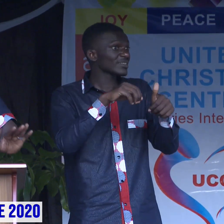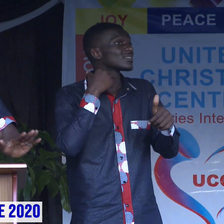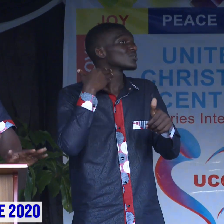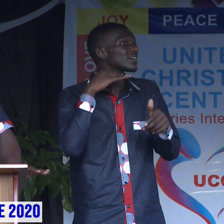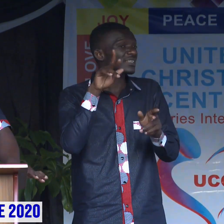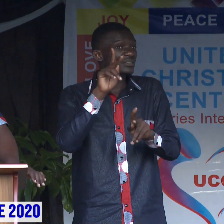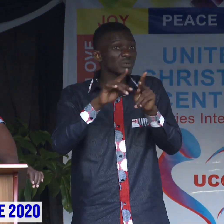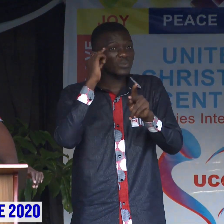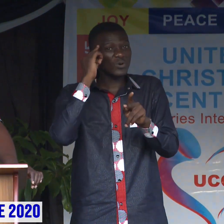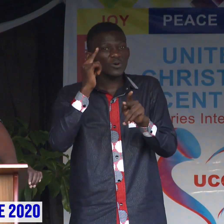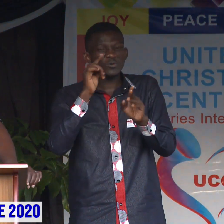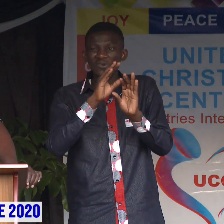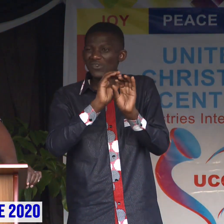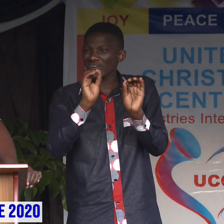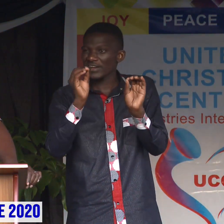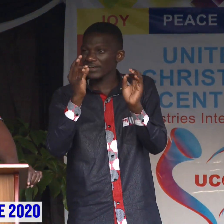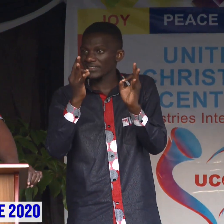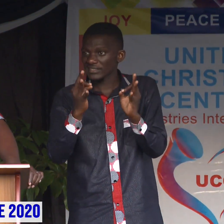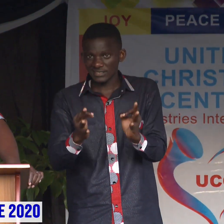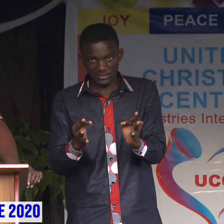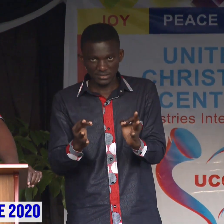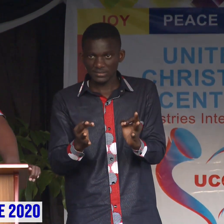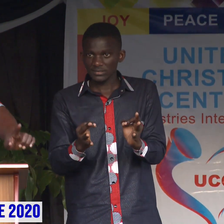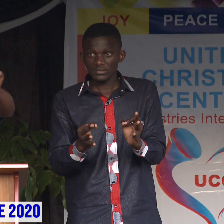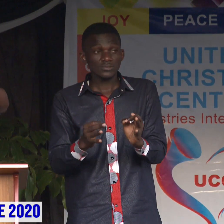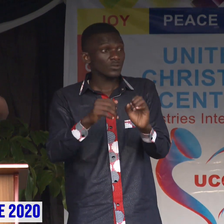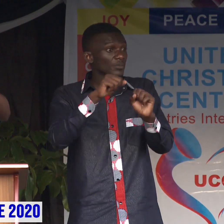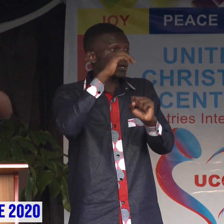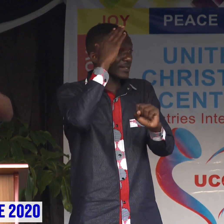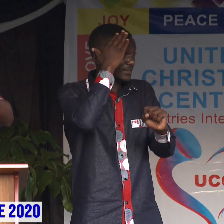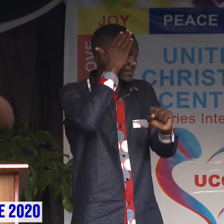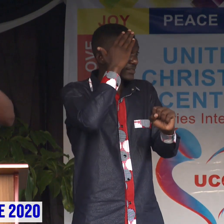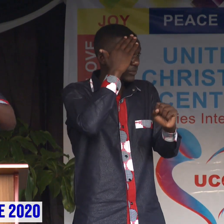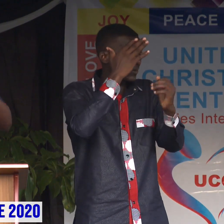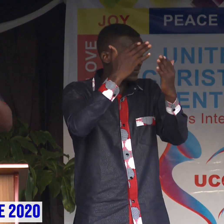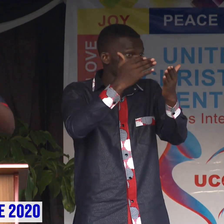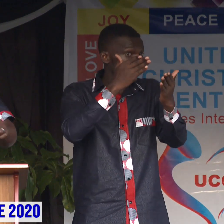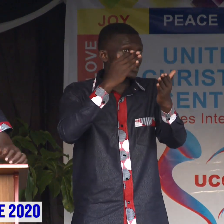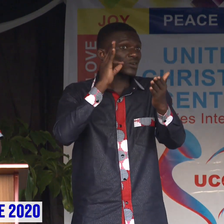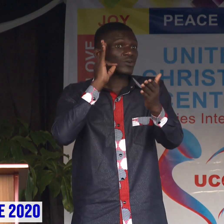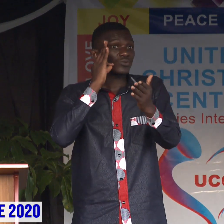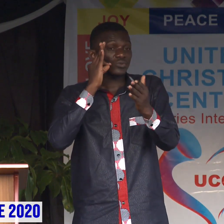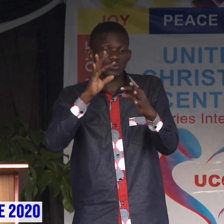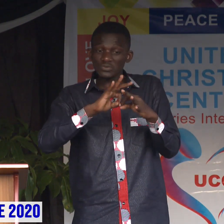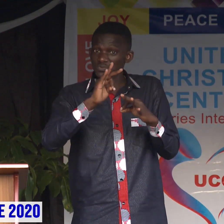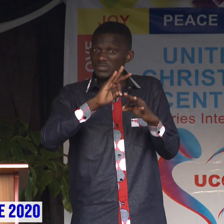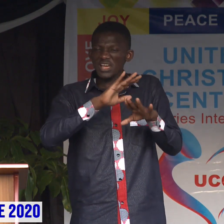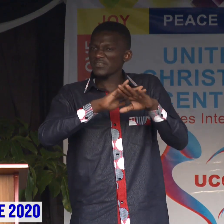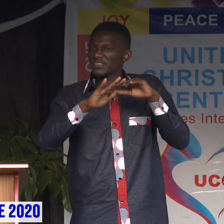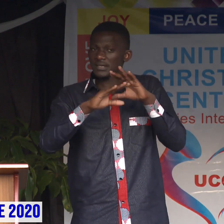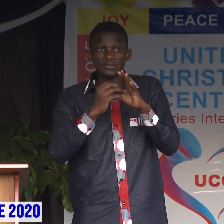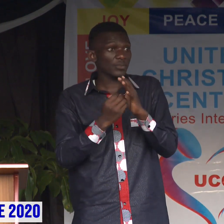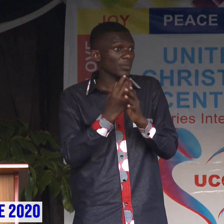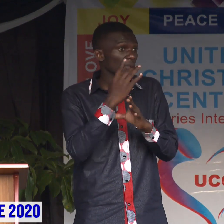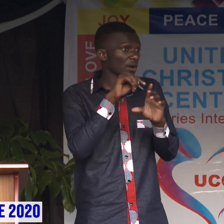for nothing ngochawa abantu na watali nsonga yonna manya waliwo ekibala ekyomwoyo tekinaba kubala mugwe then know the fruit